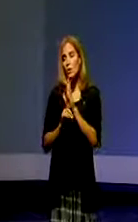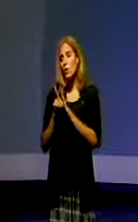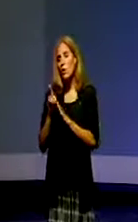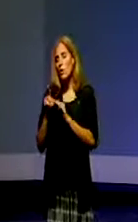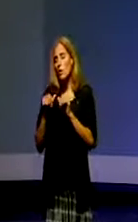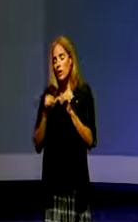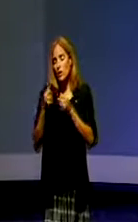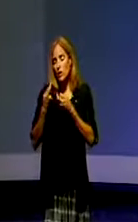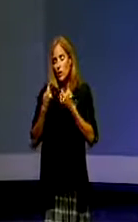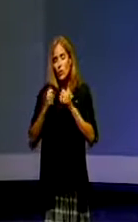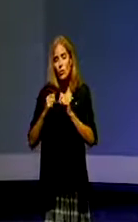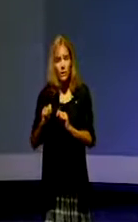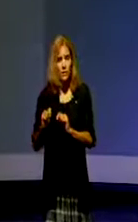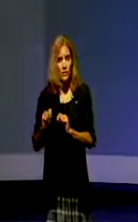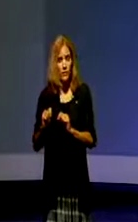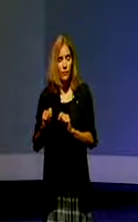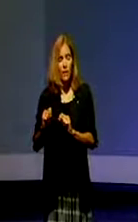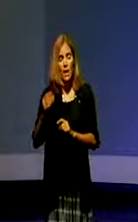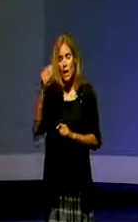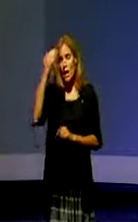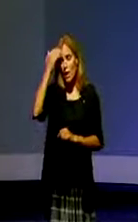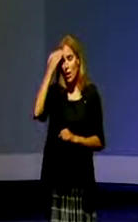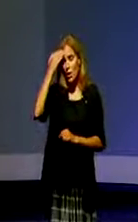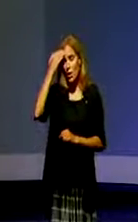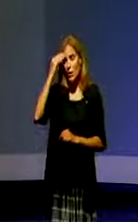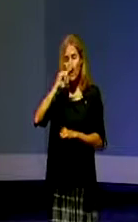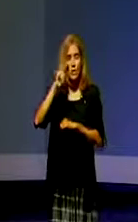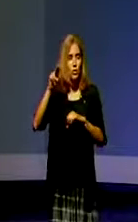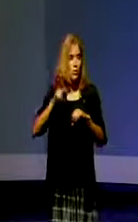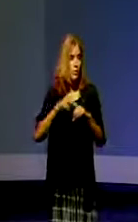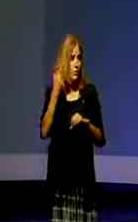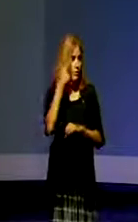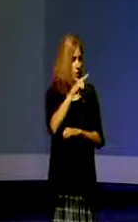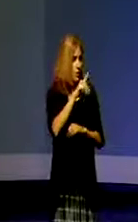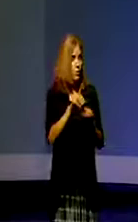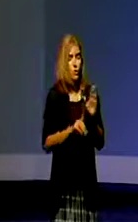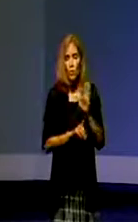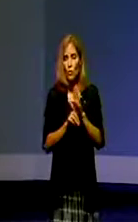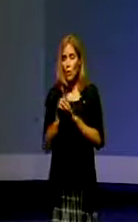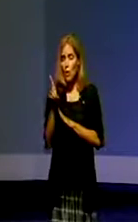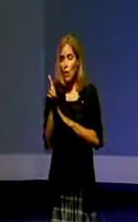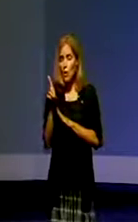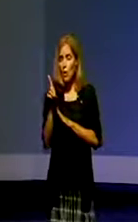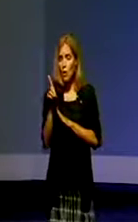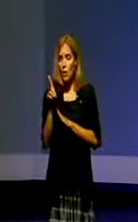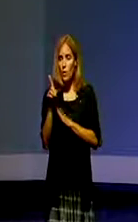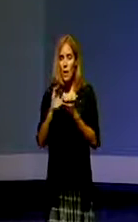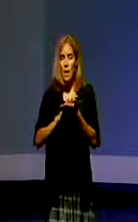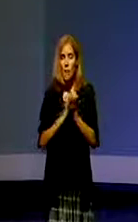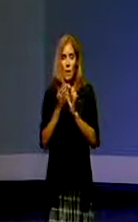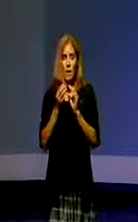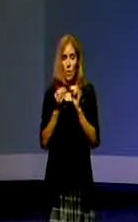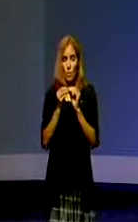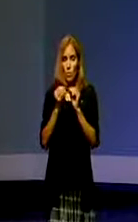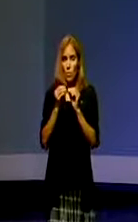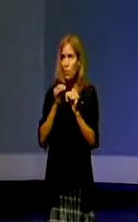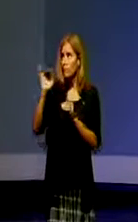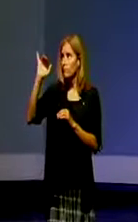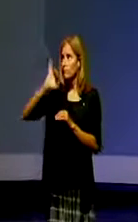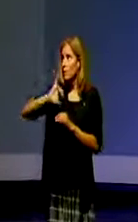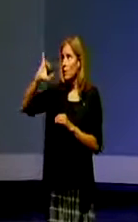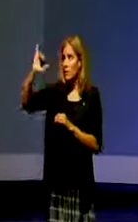to strive, and know that it's normal for you to grow and become more and more like